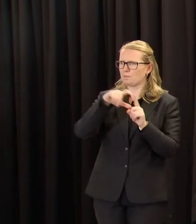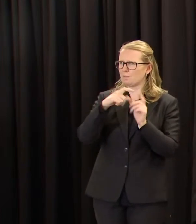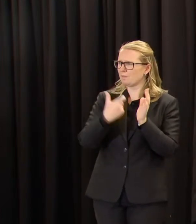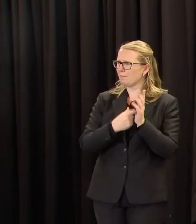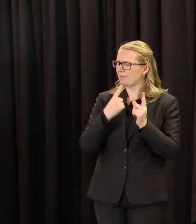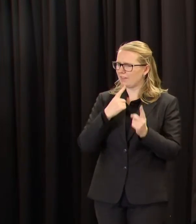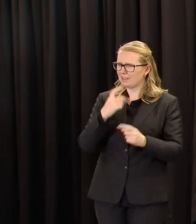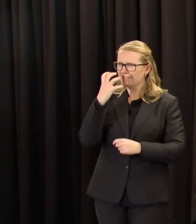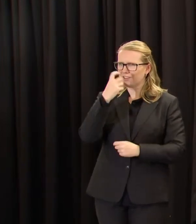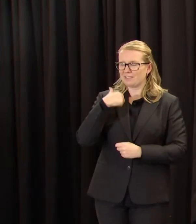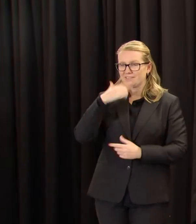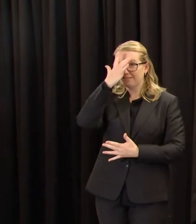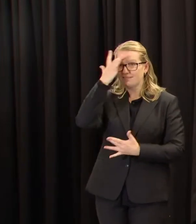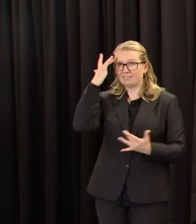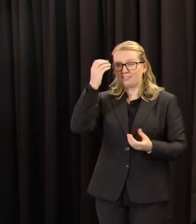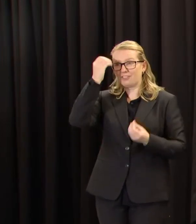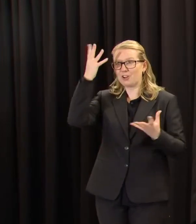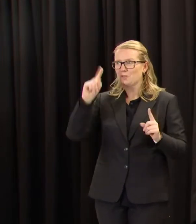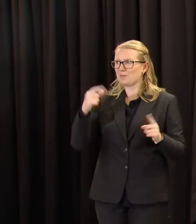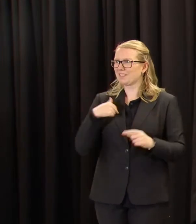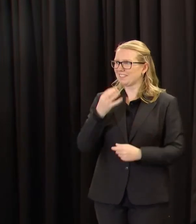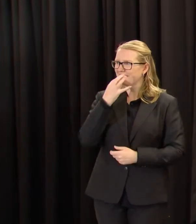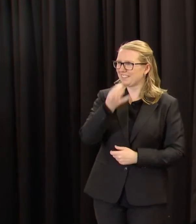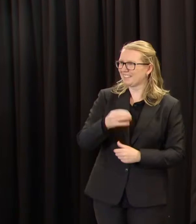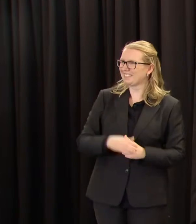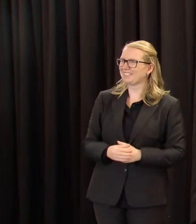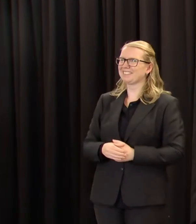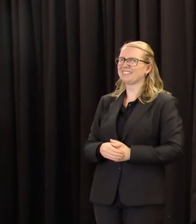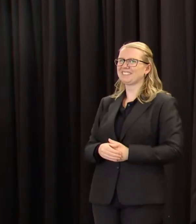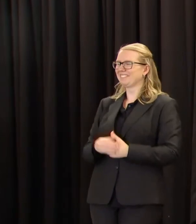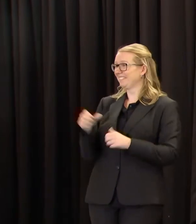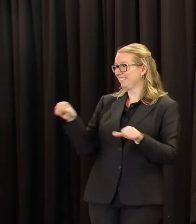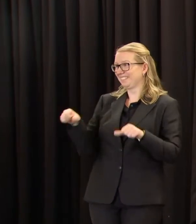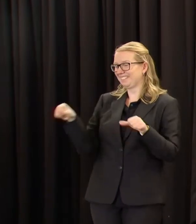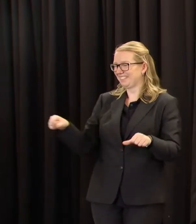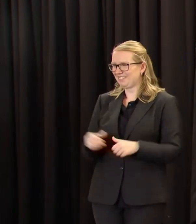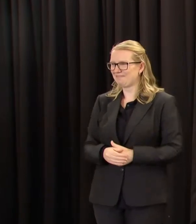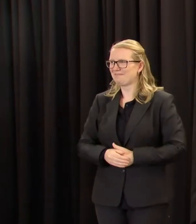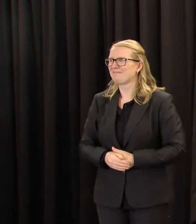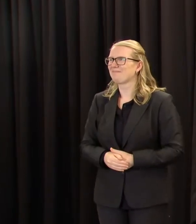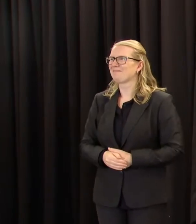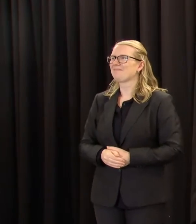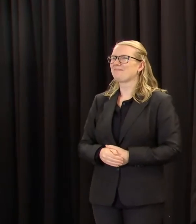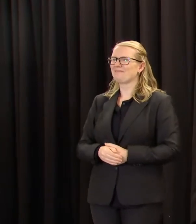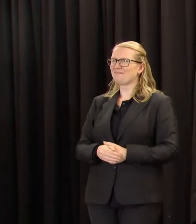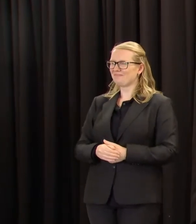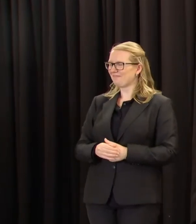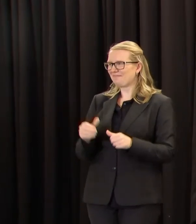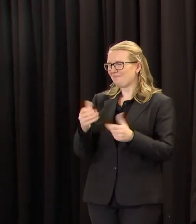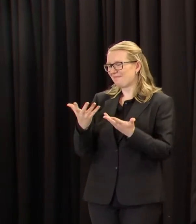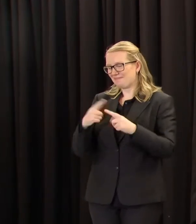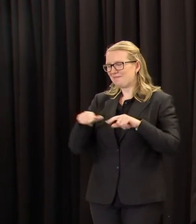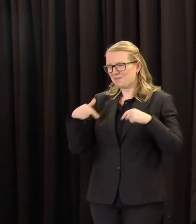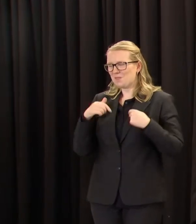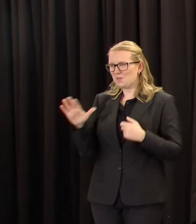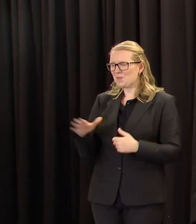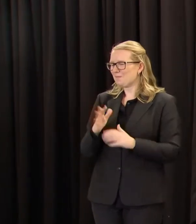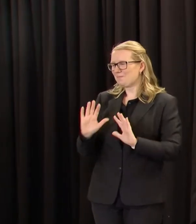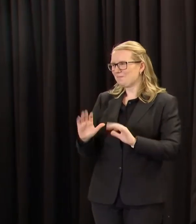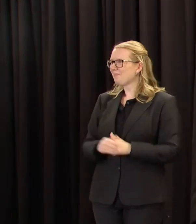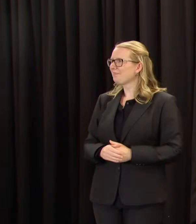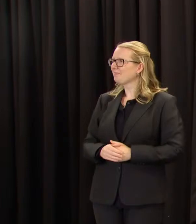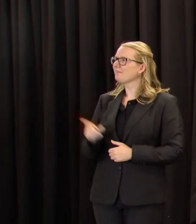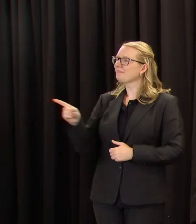sorry, I just lost It's my all right, train it's fine. of thought. It happens to the best of us. It happens to the best of us. As part of the